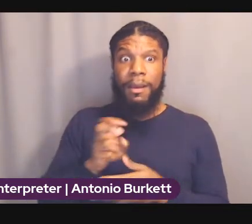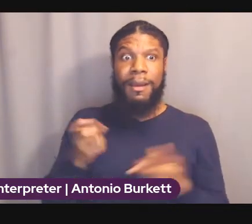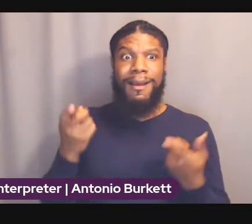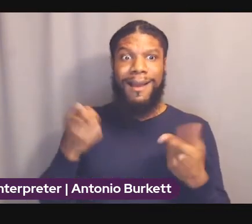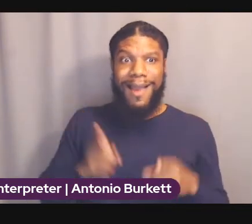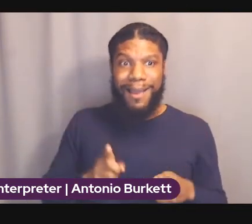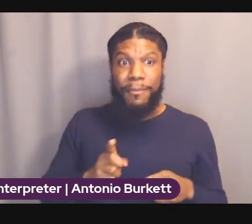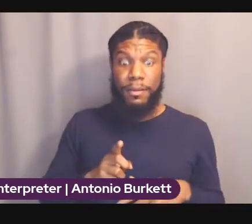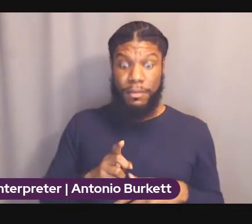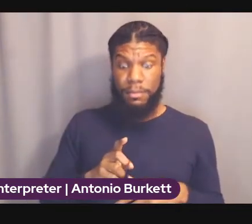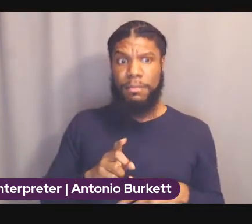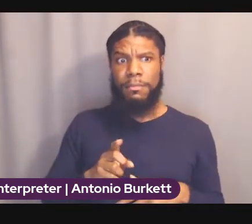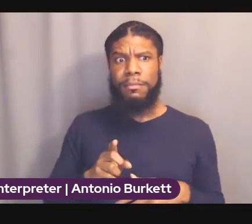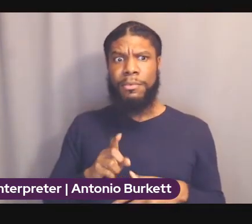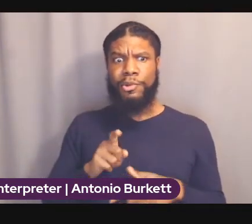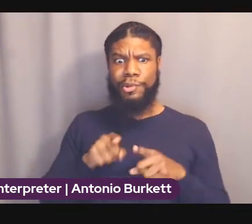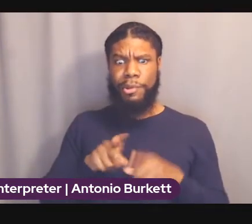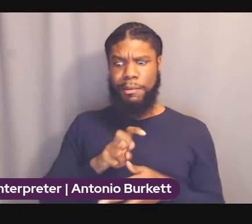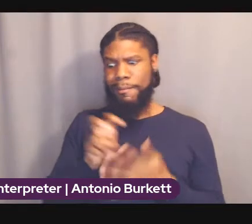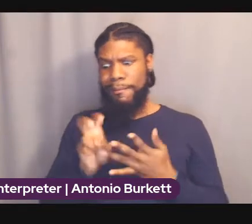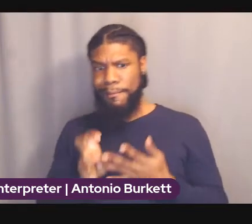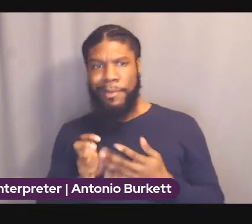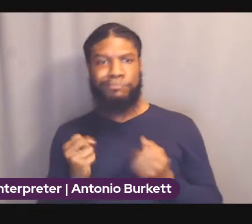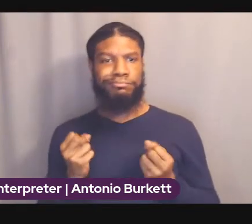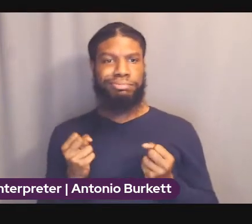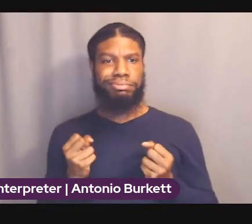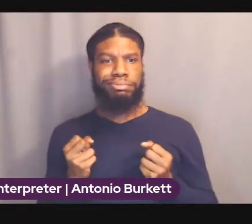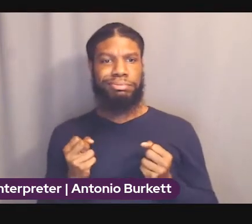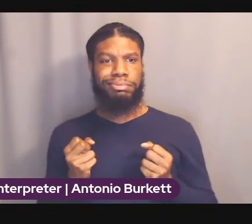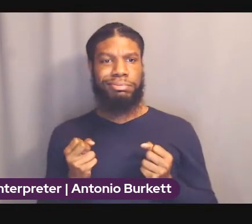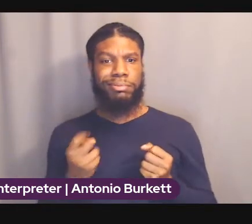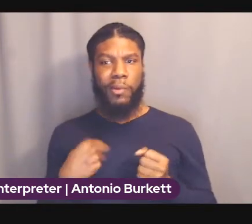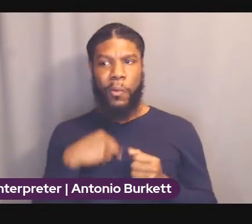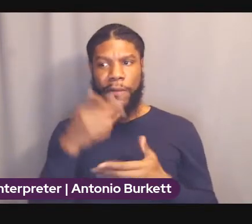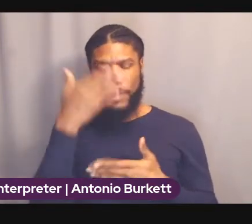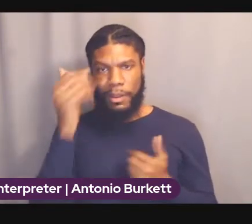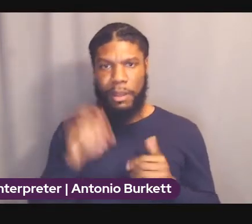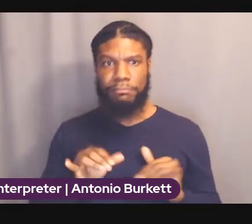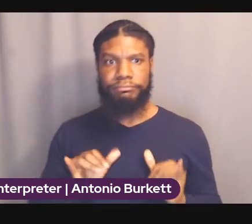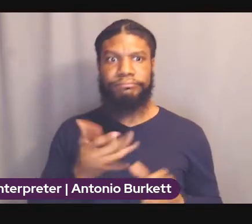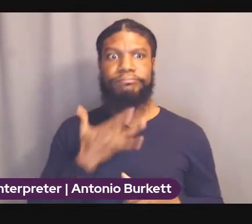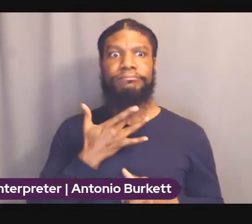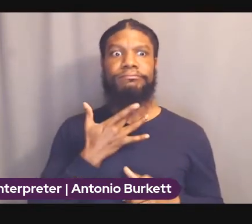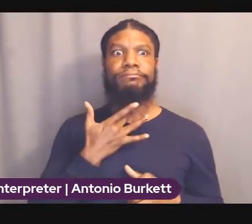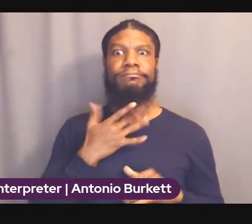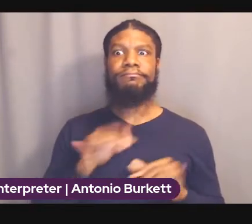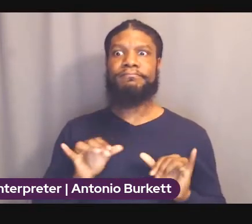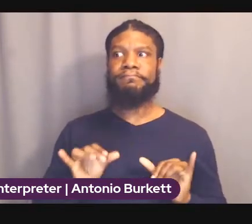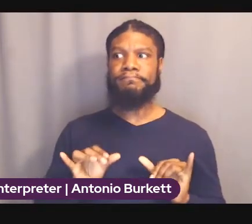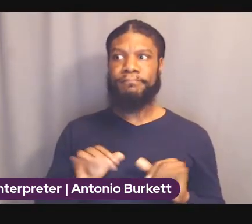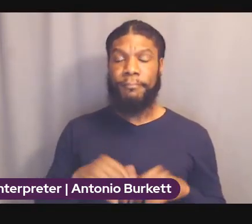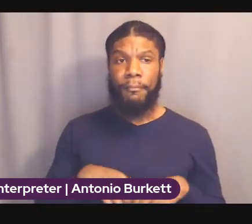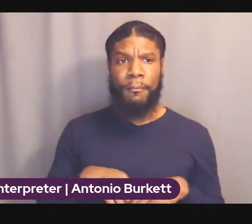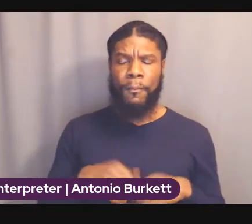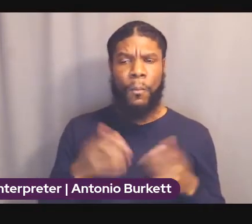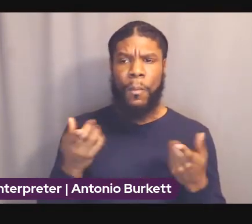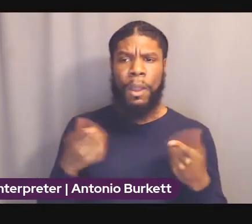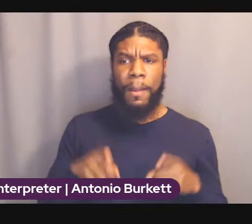forgotten. And the reality is when you're dealing with the people that are hurting, or people that are going